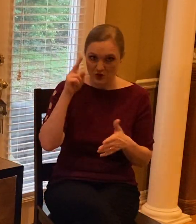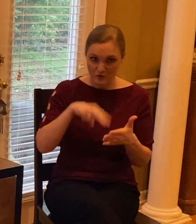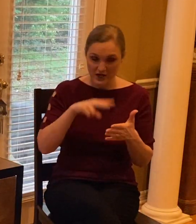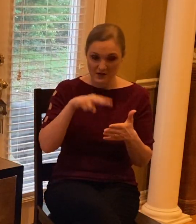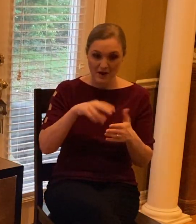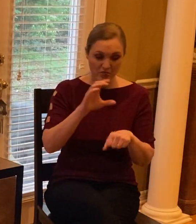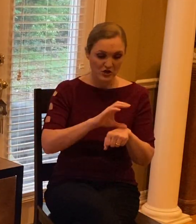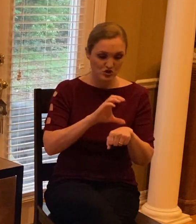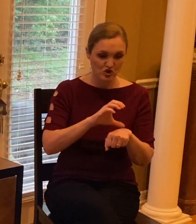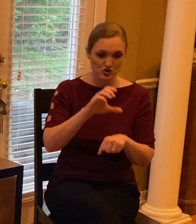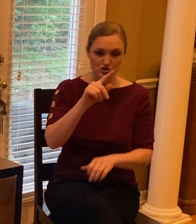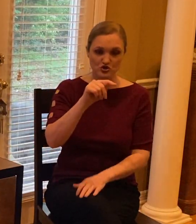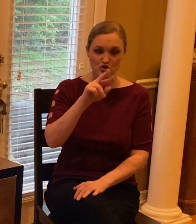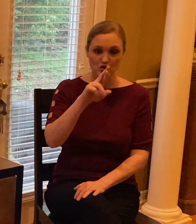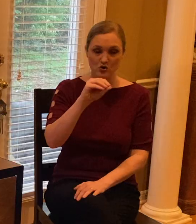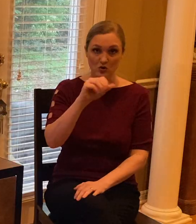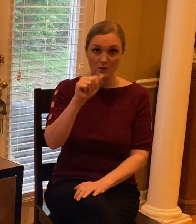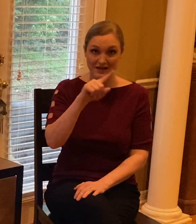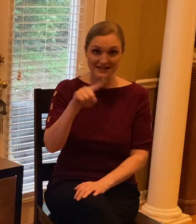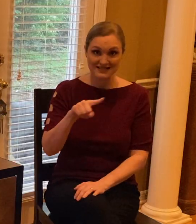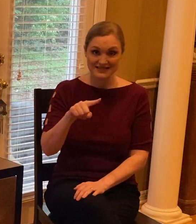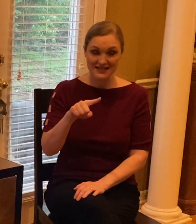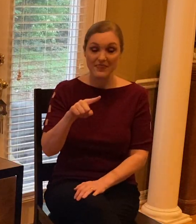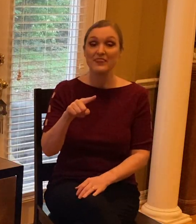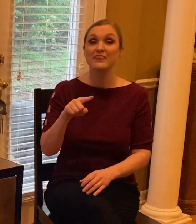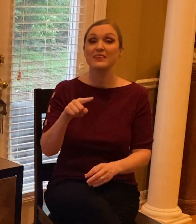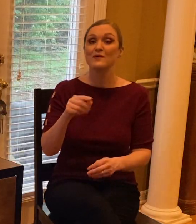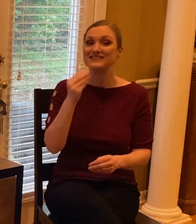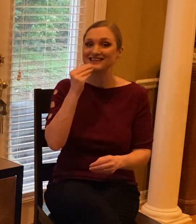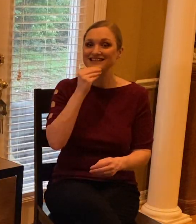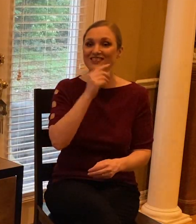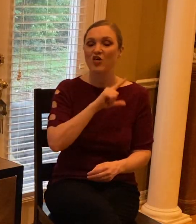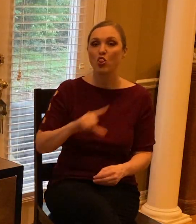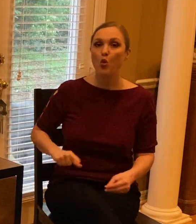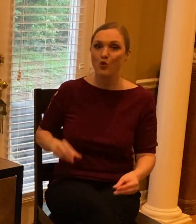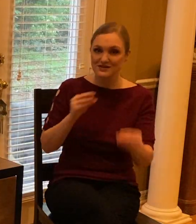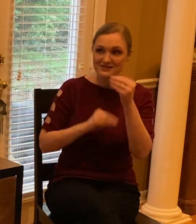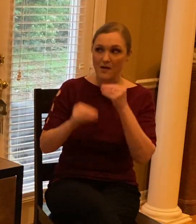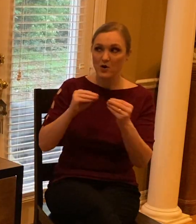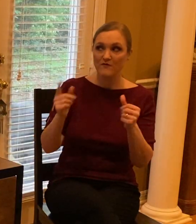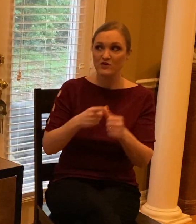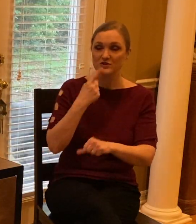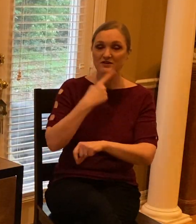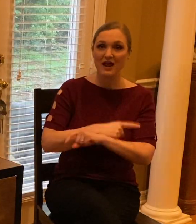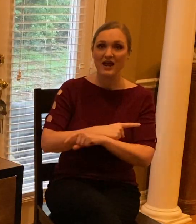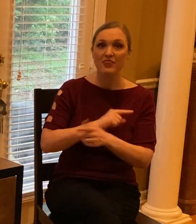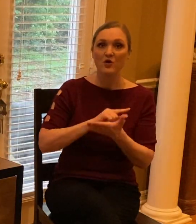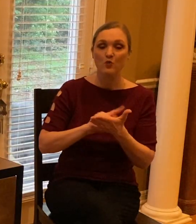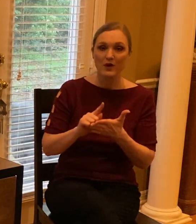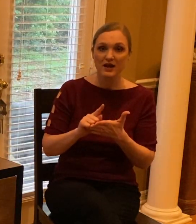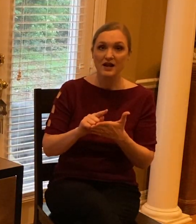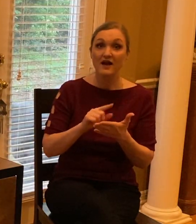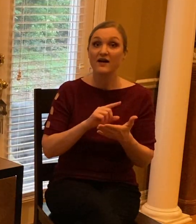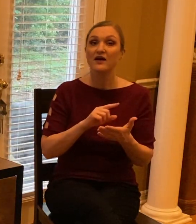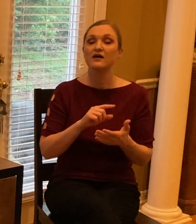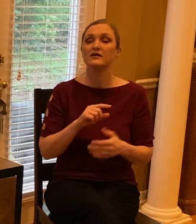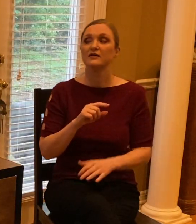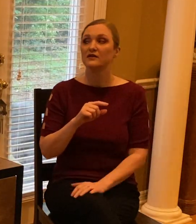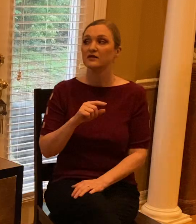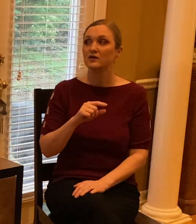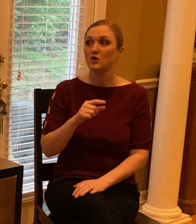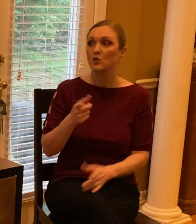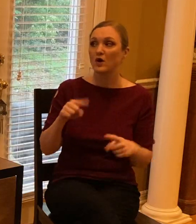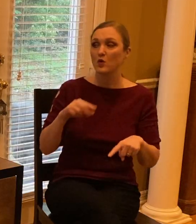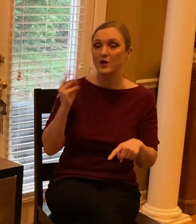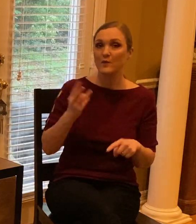at Troas that was observing the Lord's Supper. And it says on the first day of the week, this is in verse 7, the first day of the